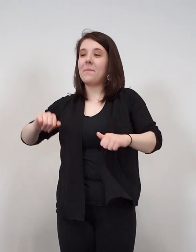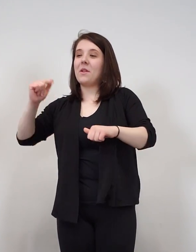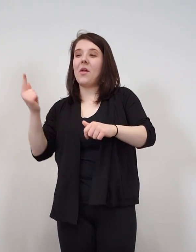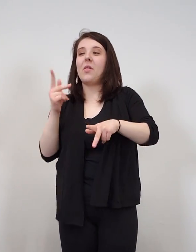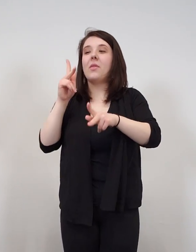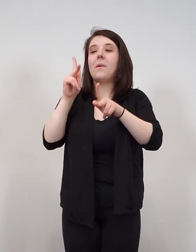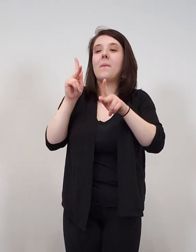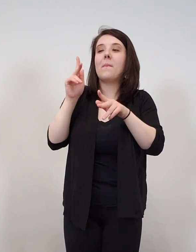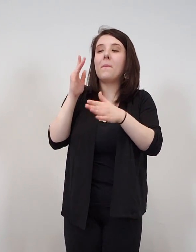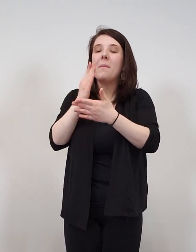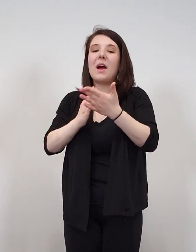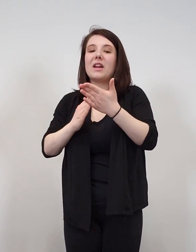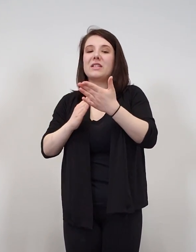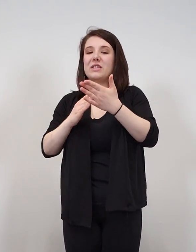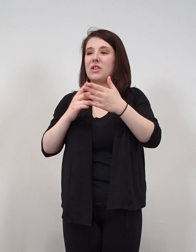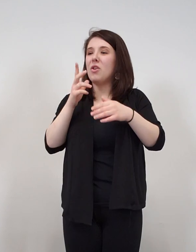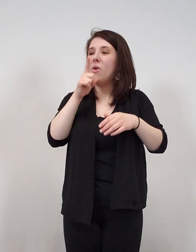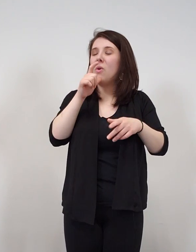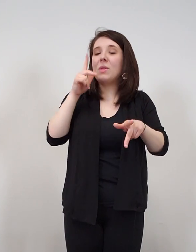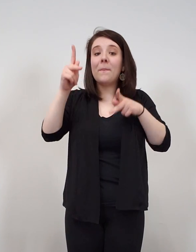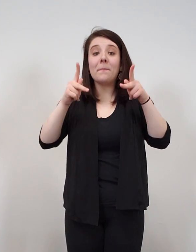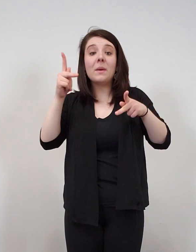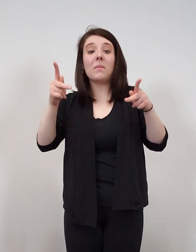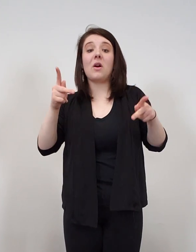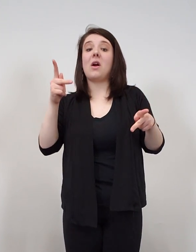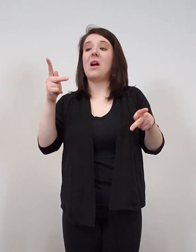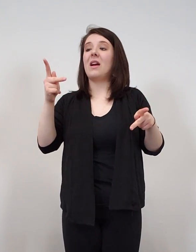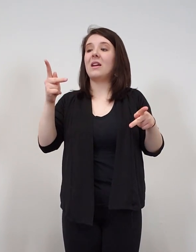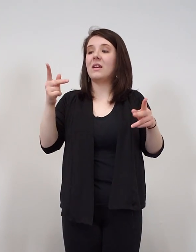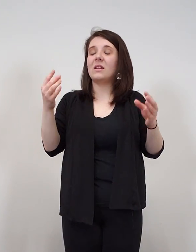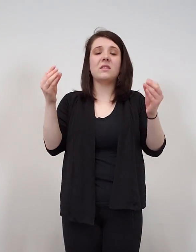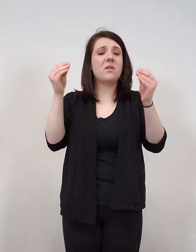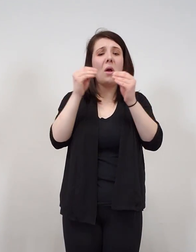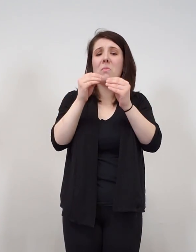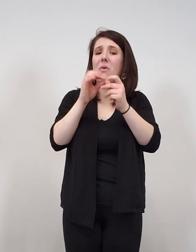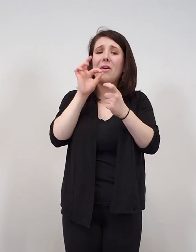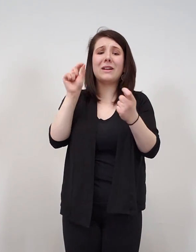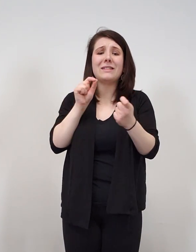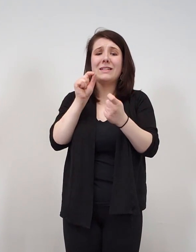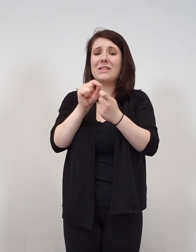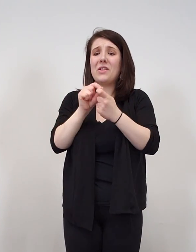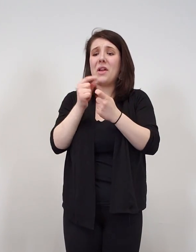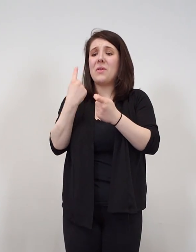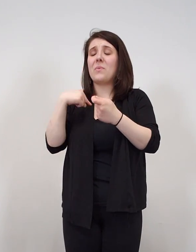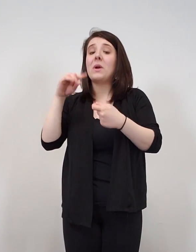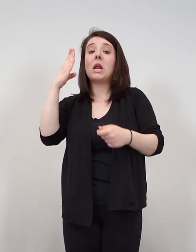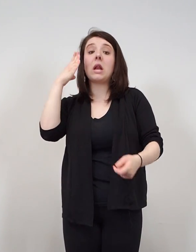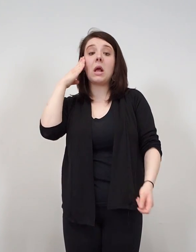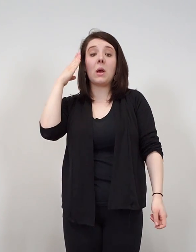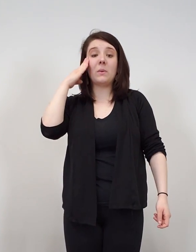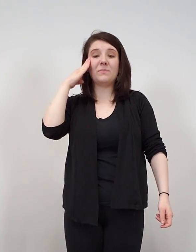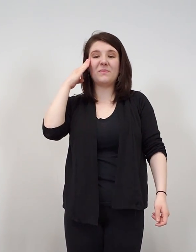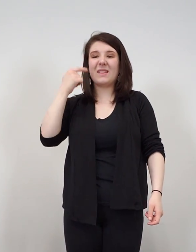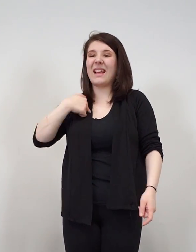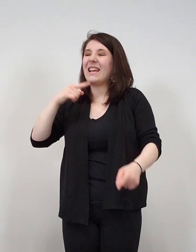part is what in way more detail than we've got going on here. But I can't help it. I have to draw you a